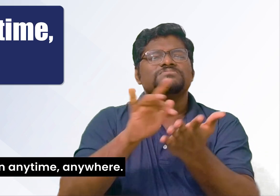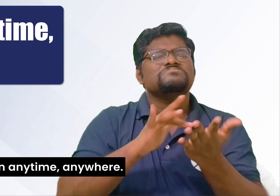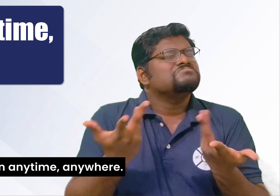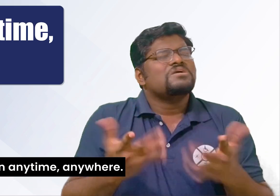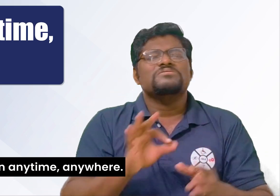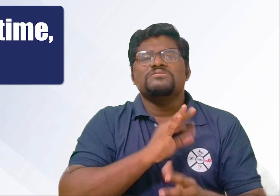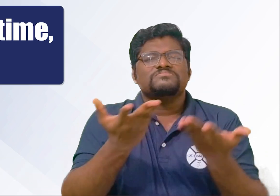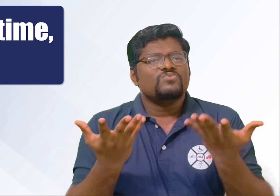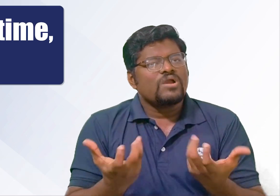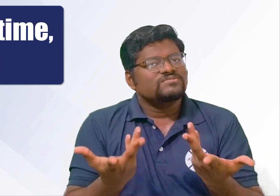anywhere.